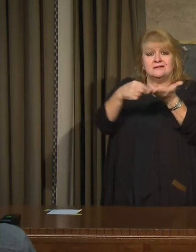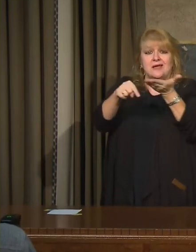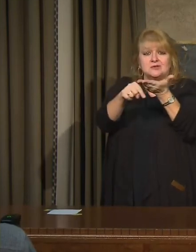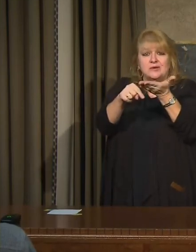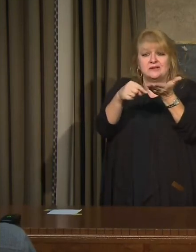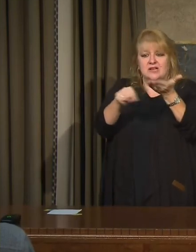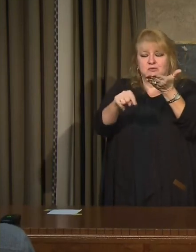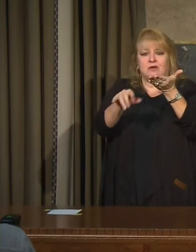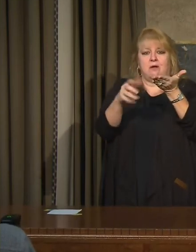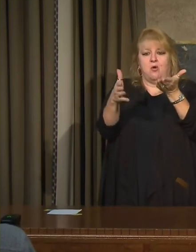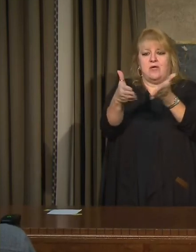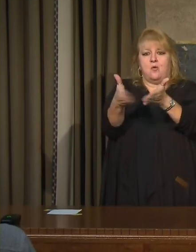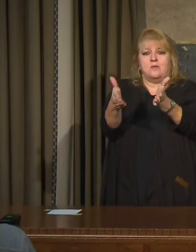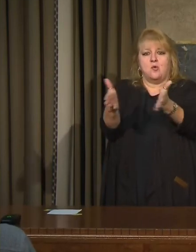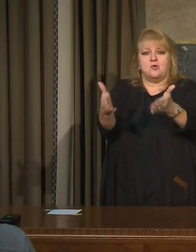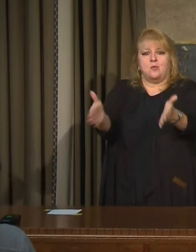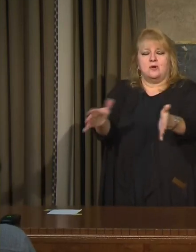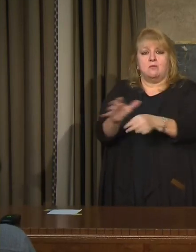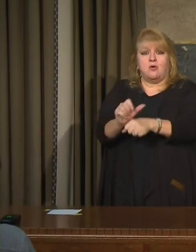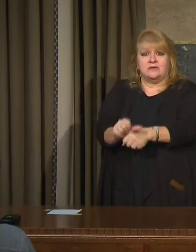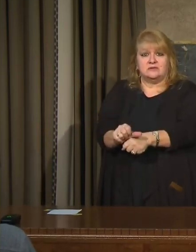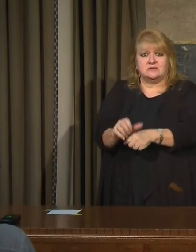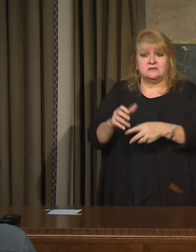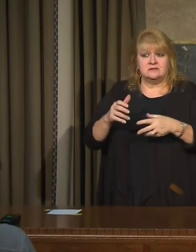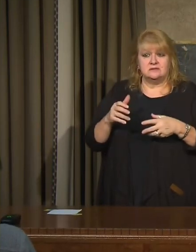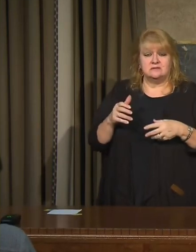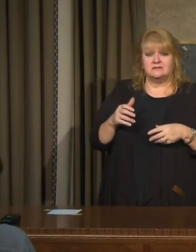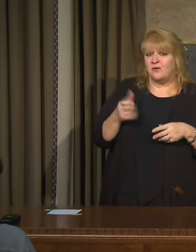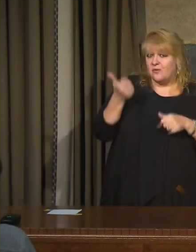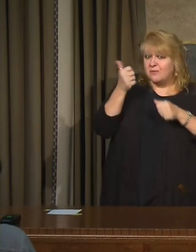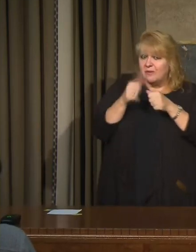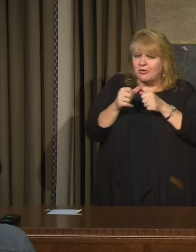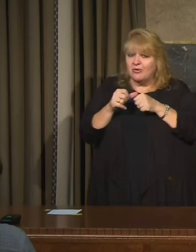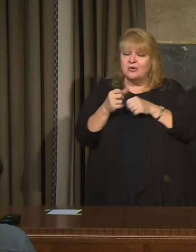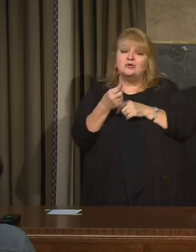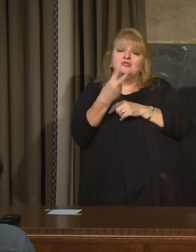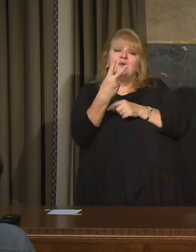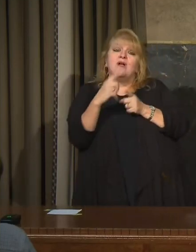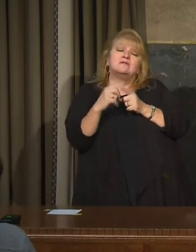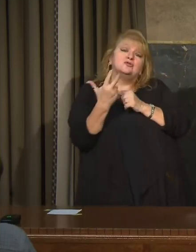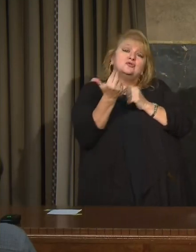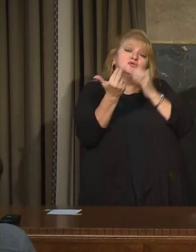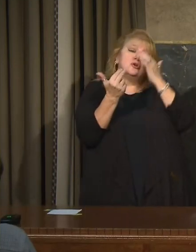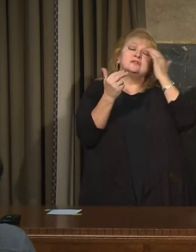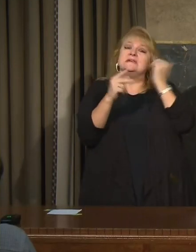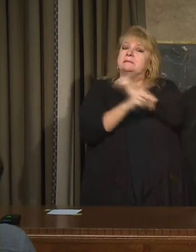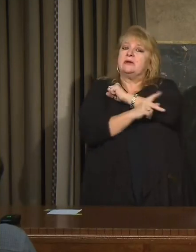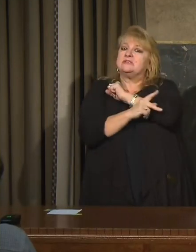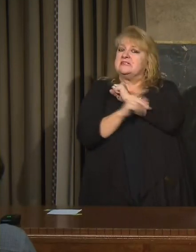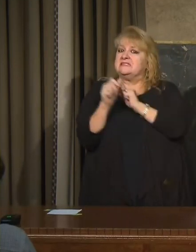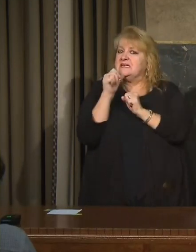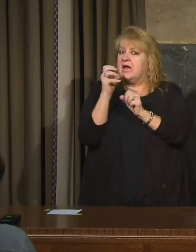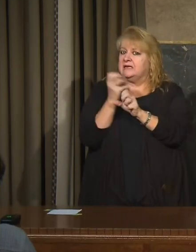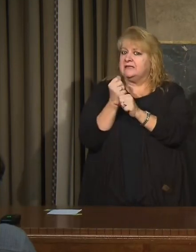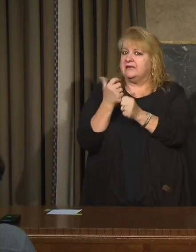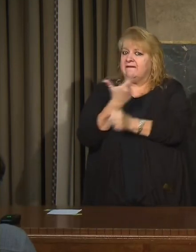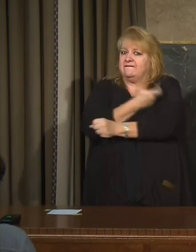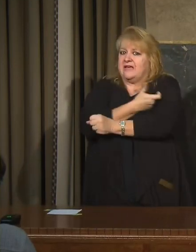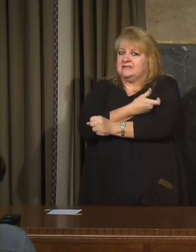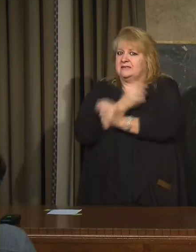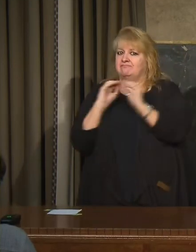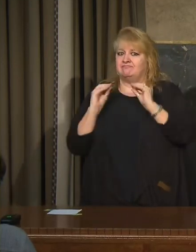were 12 or 13 parishes that we weren't able to get vaccine to this week because there were